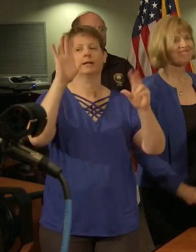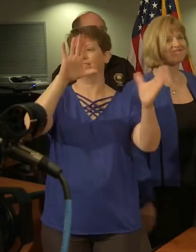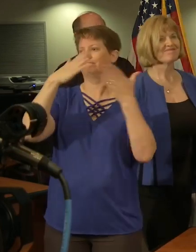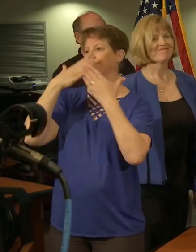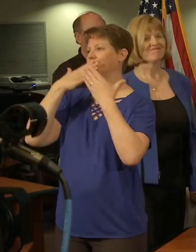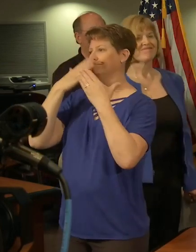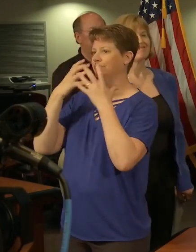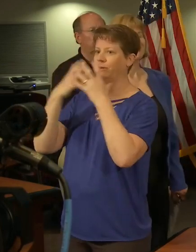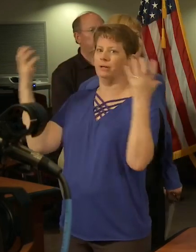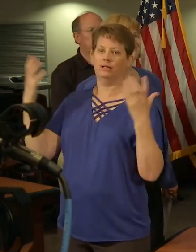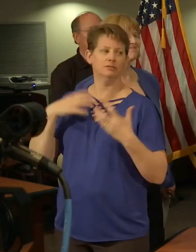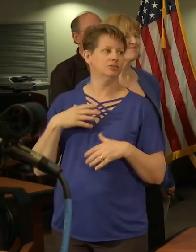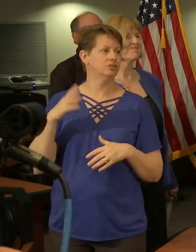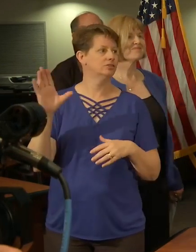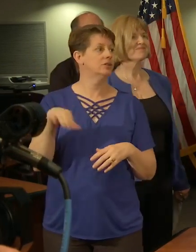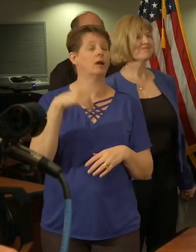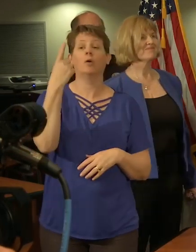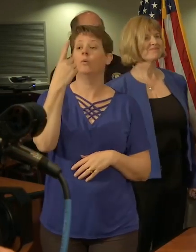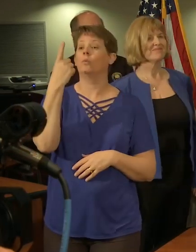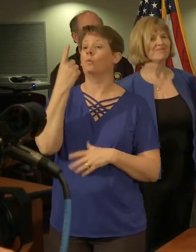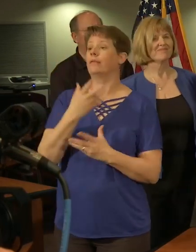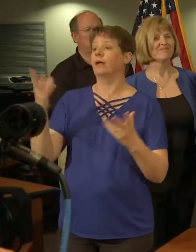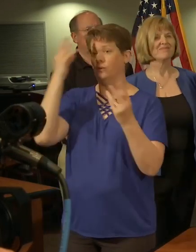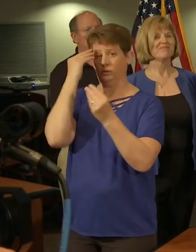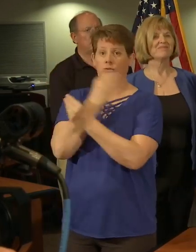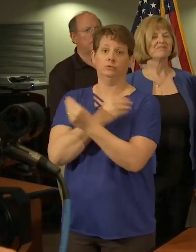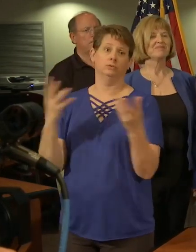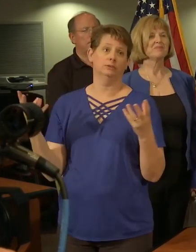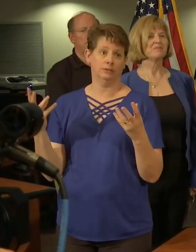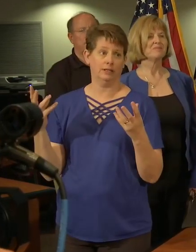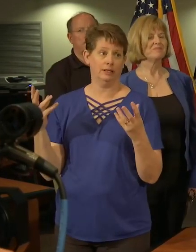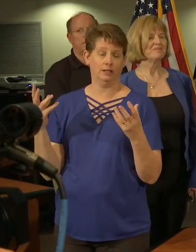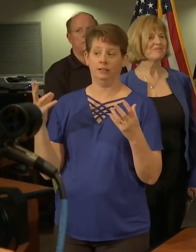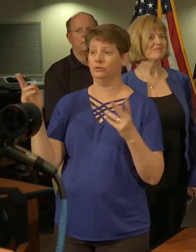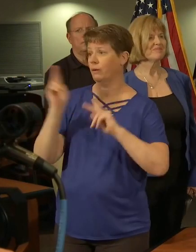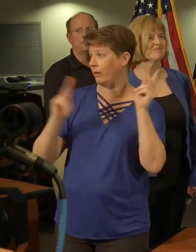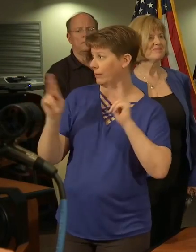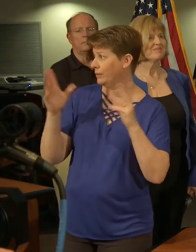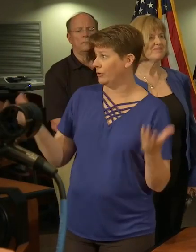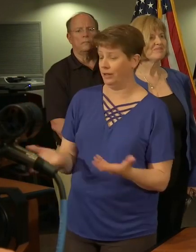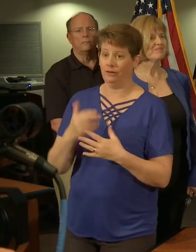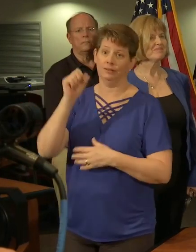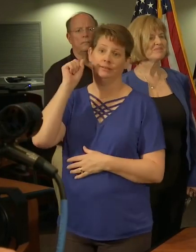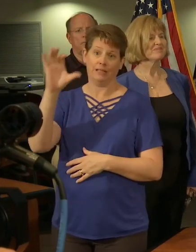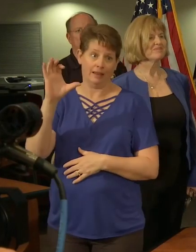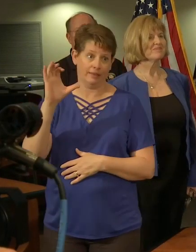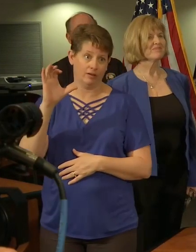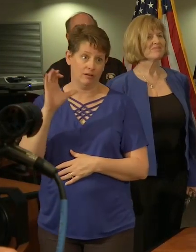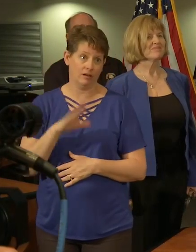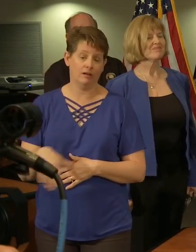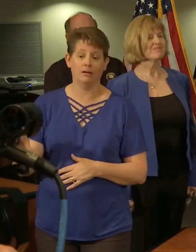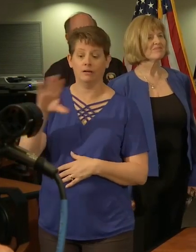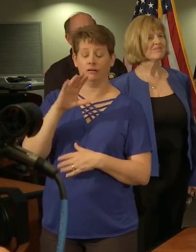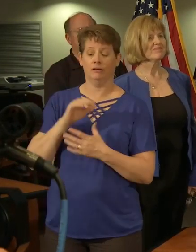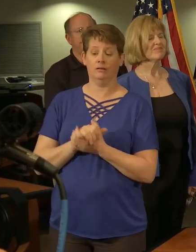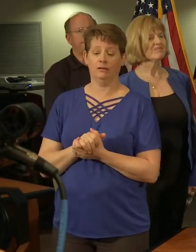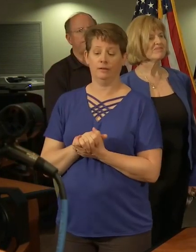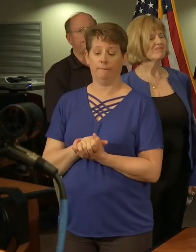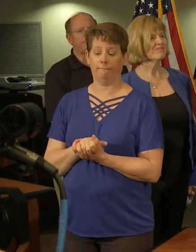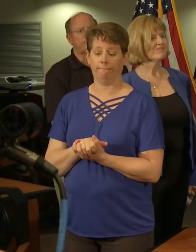thank you very much. One thing I would like to say to all the people of South Carolina is you can tell